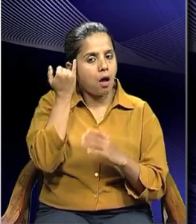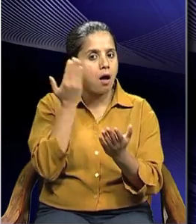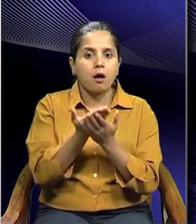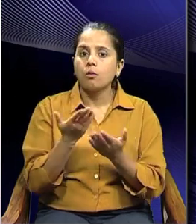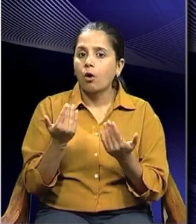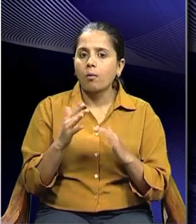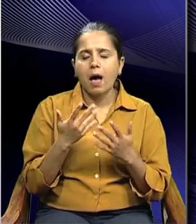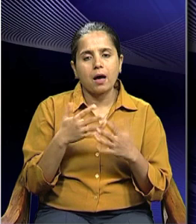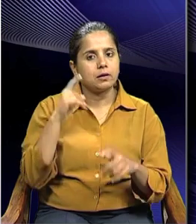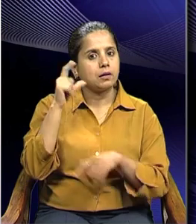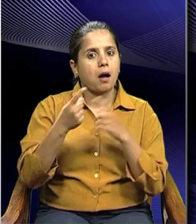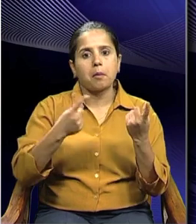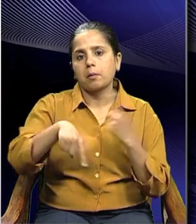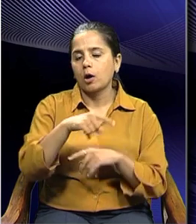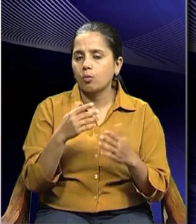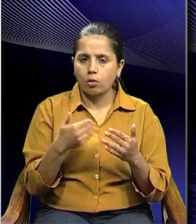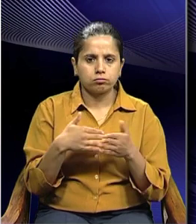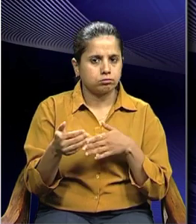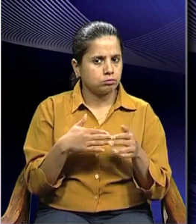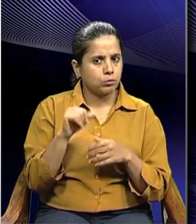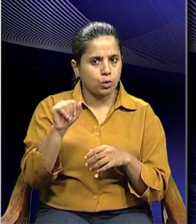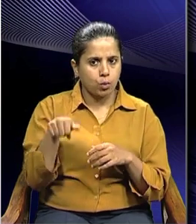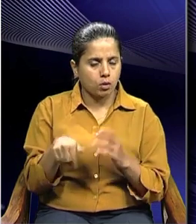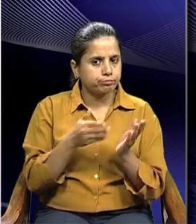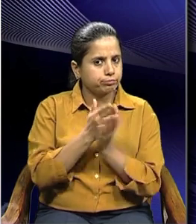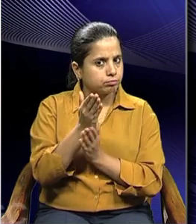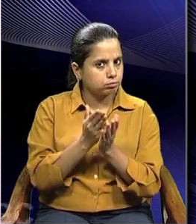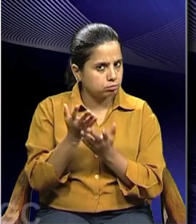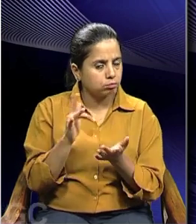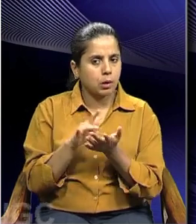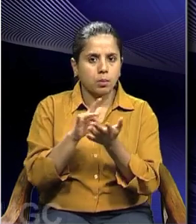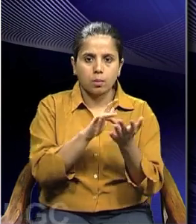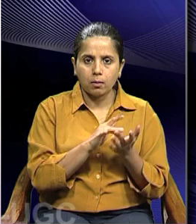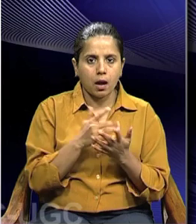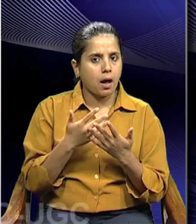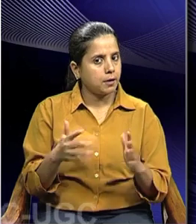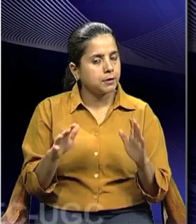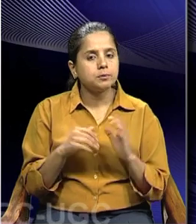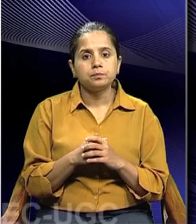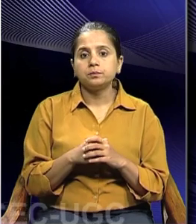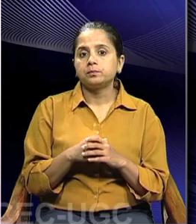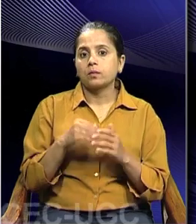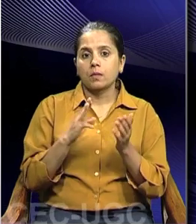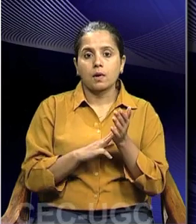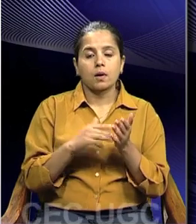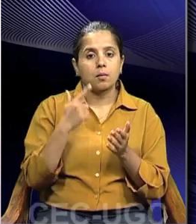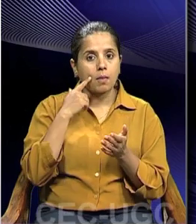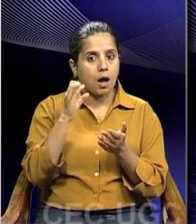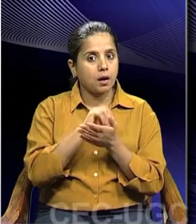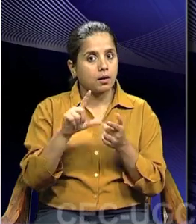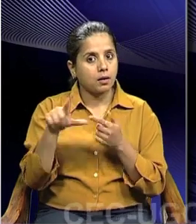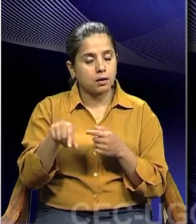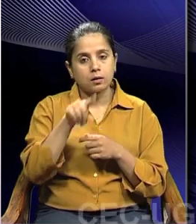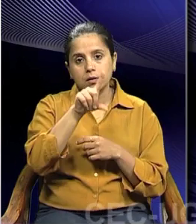in any industry regardless of its type and geographical location. Michael Haber in